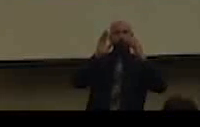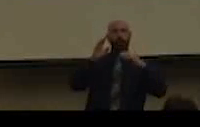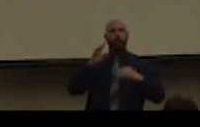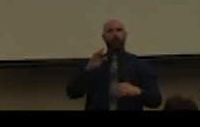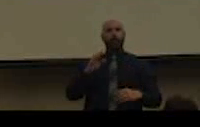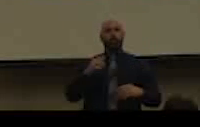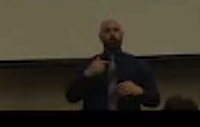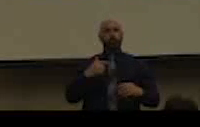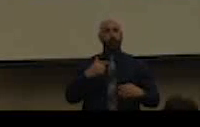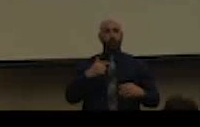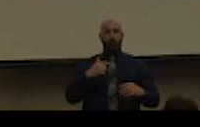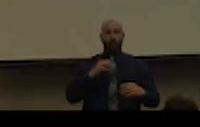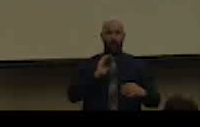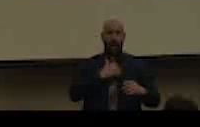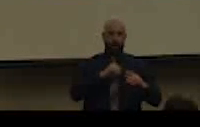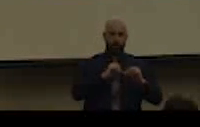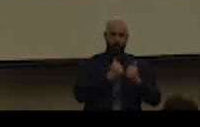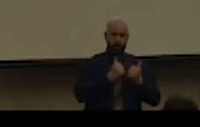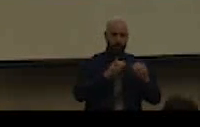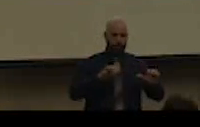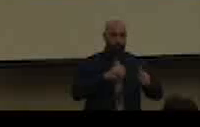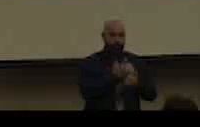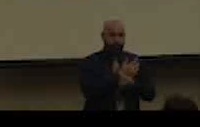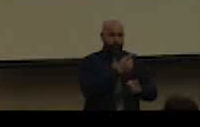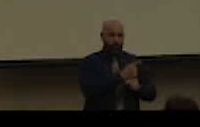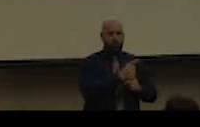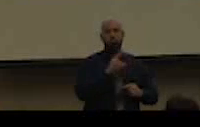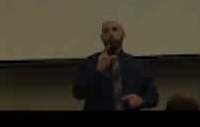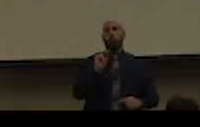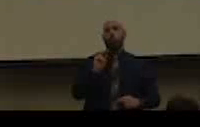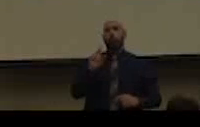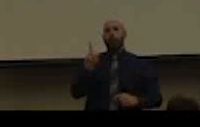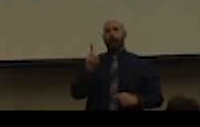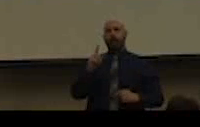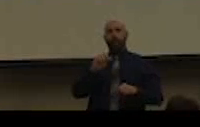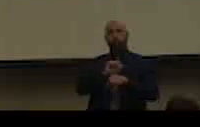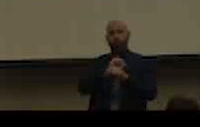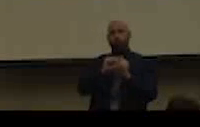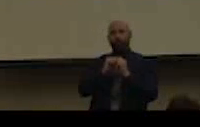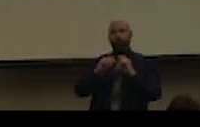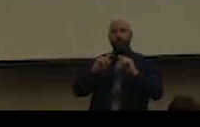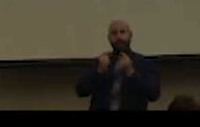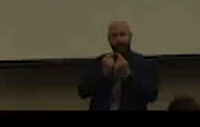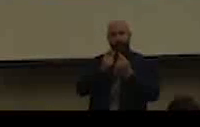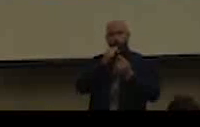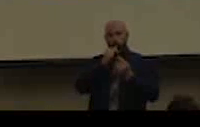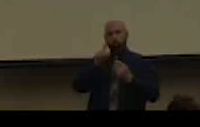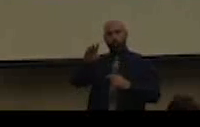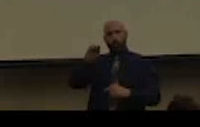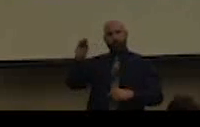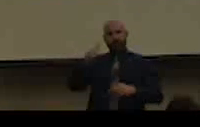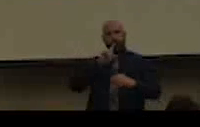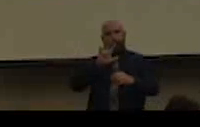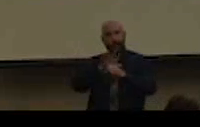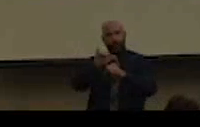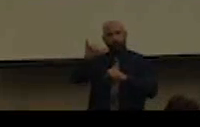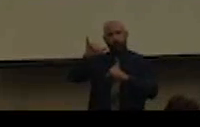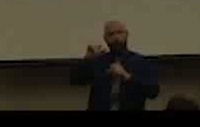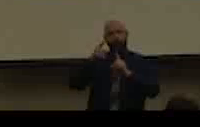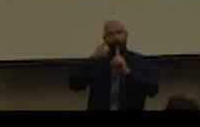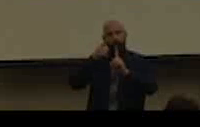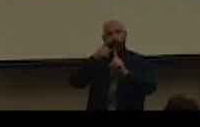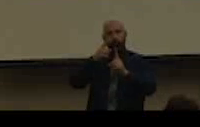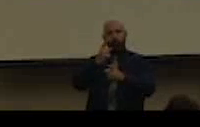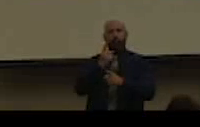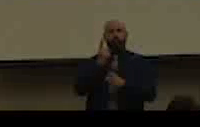fully clear that I work with the team 100% committed to that, and we appreciate the feedback. We want to get better at it over time, and really looking forward to the focus groups